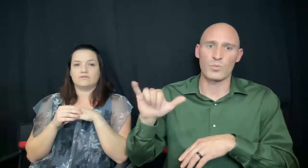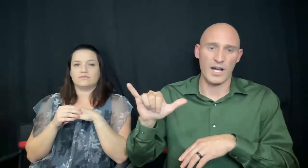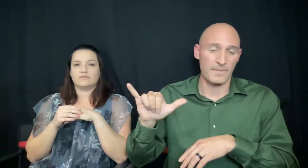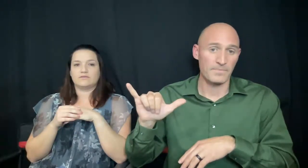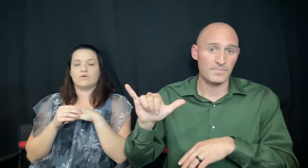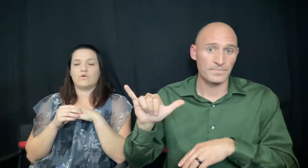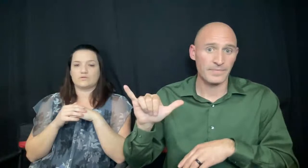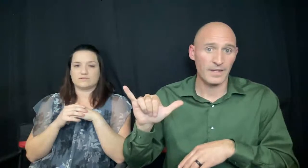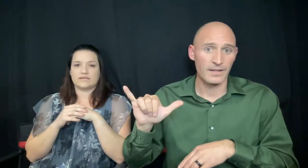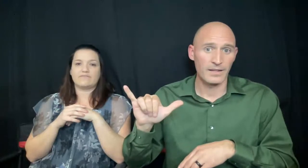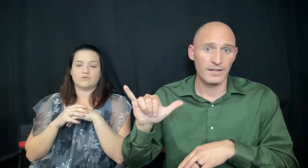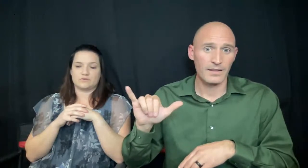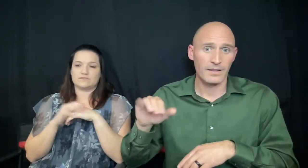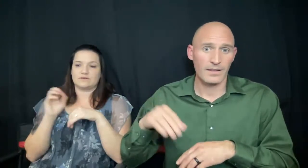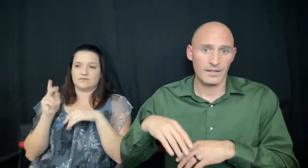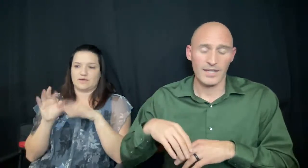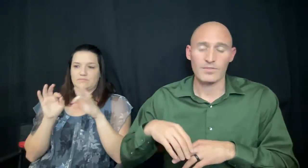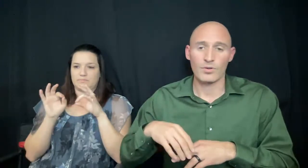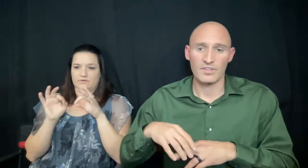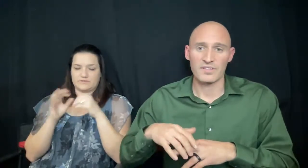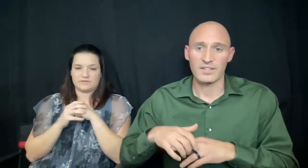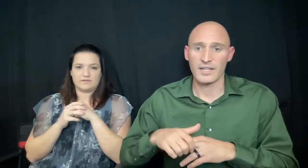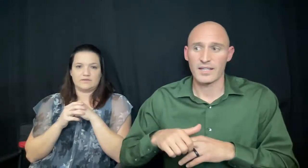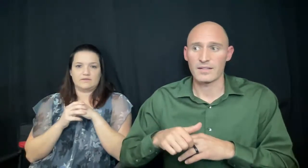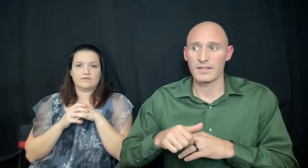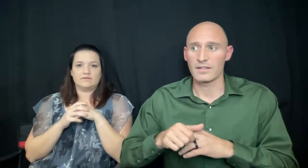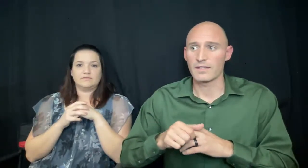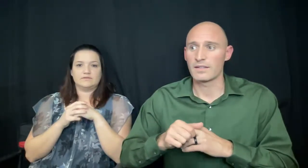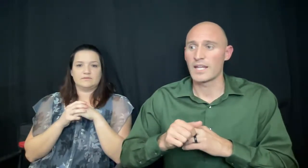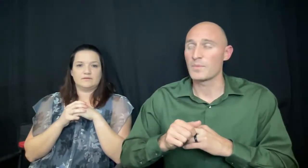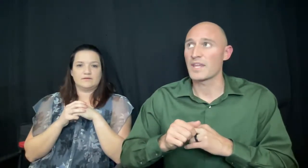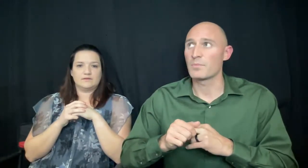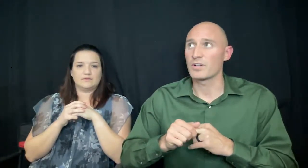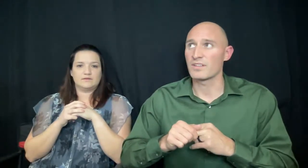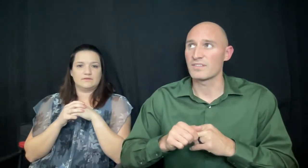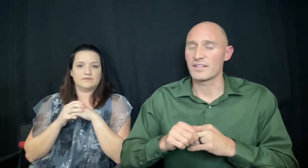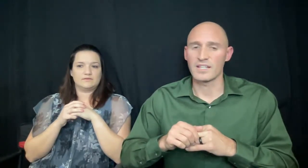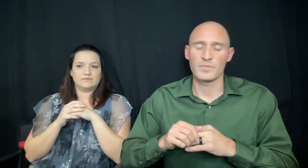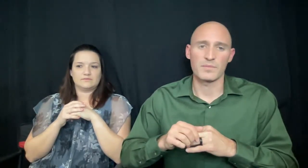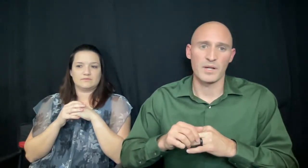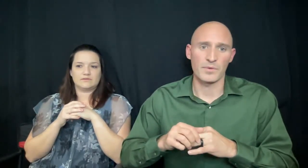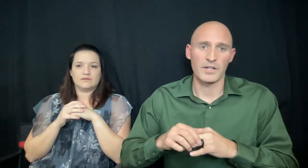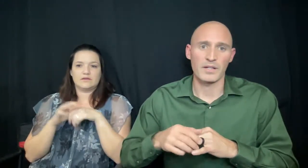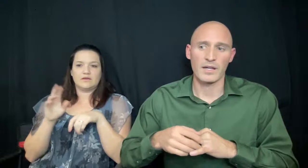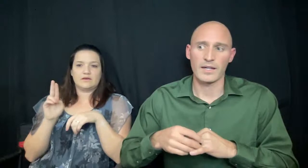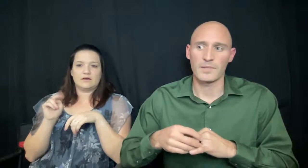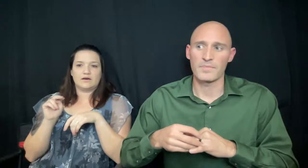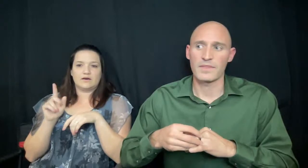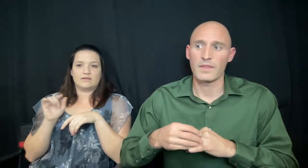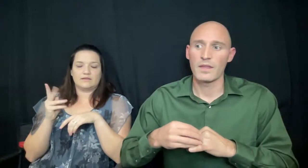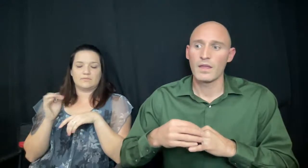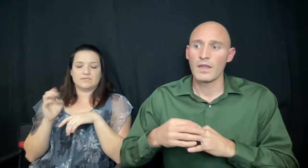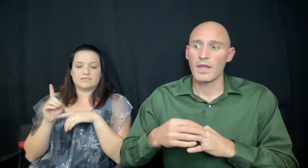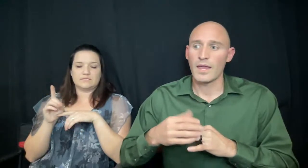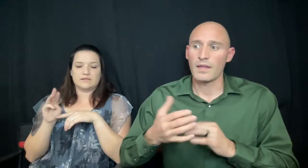Horsley. Kevin Horsley. Okay. Kevin Horsley. And the name of that book is Unlimited Memory. Unlimited